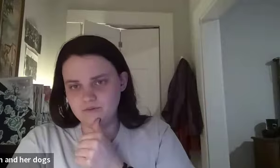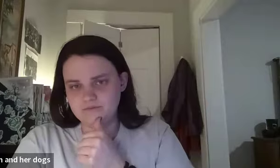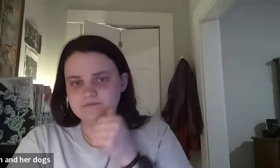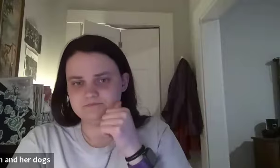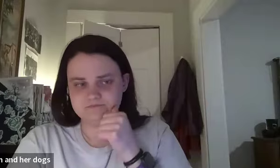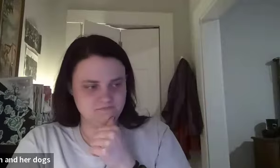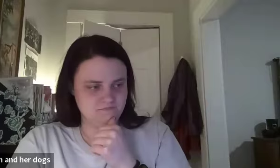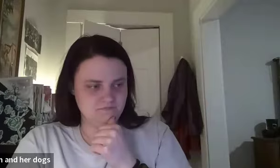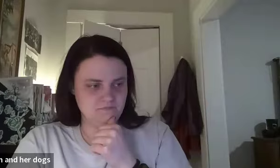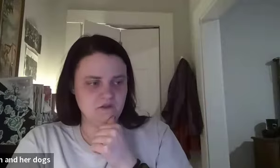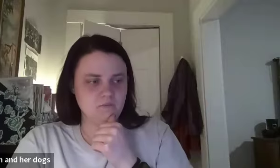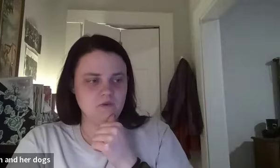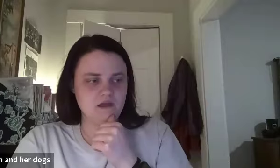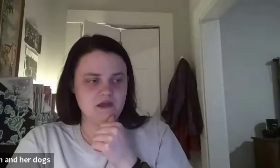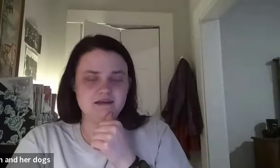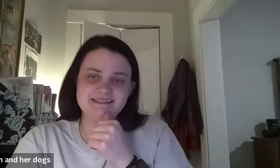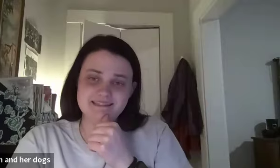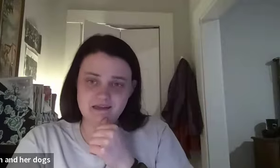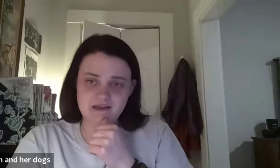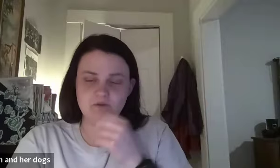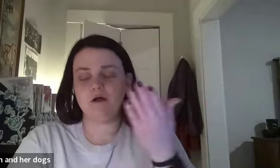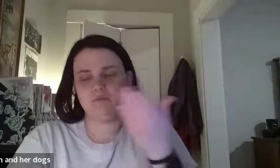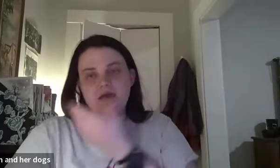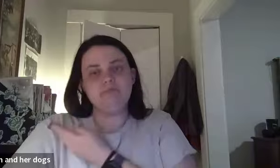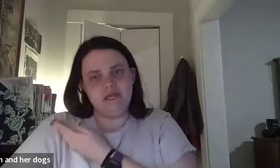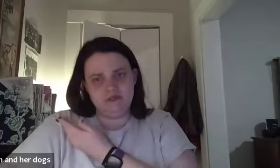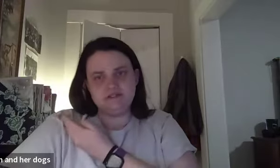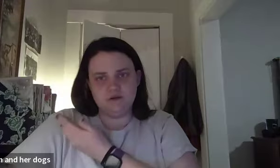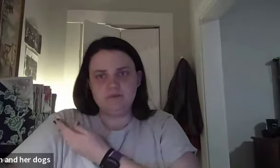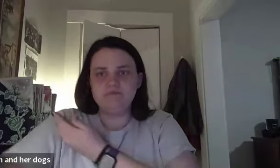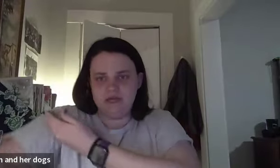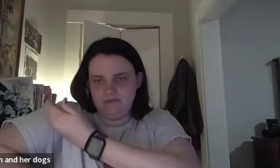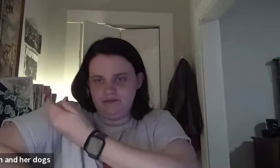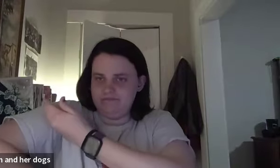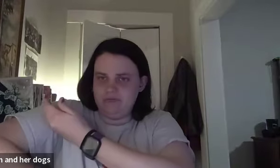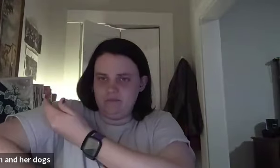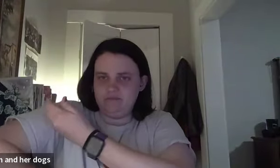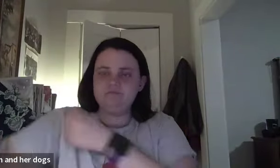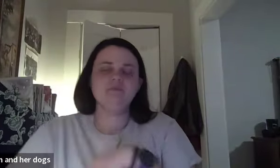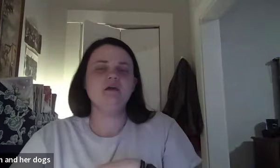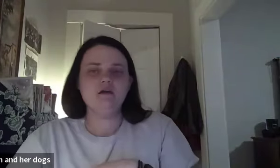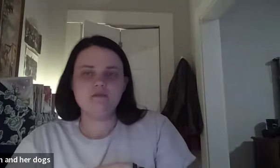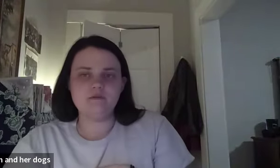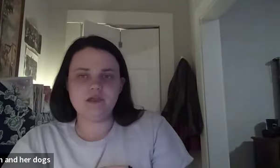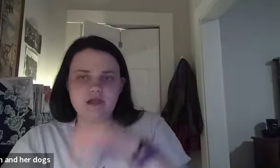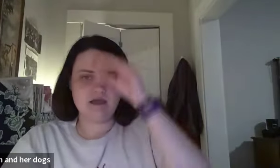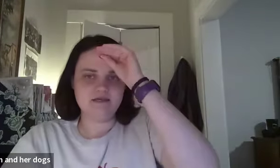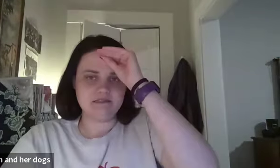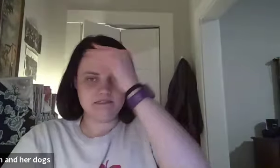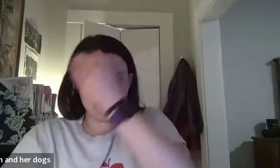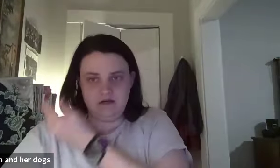girl. We had son. Well, we had baby. Sorry, baby, baby. Then we had